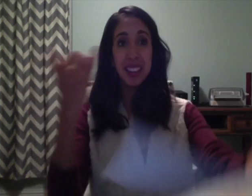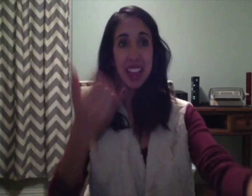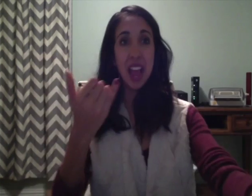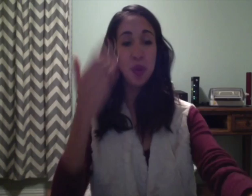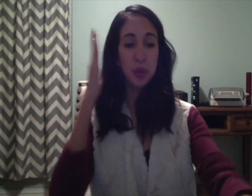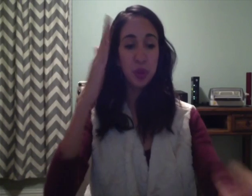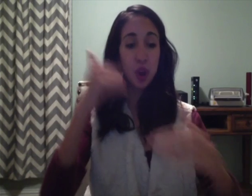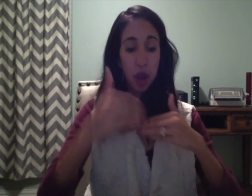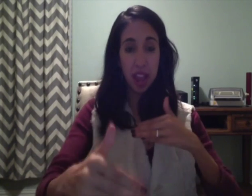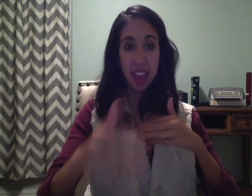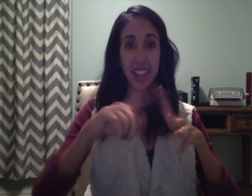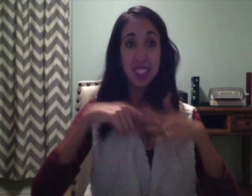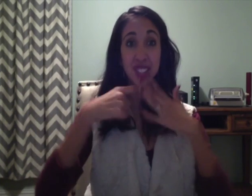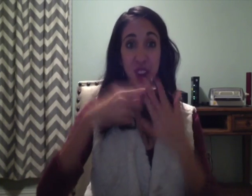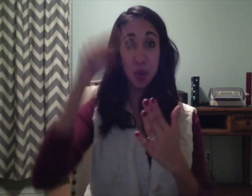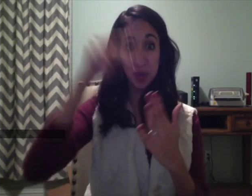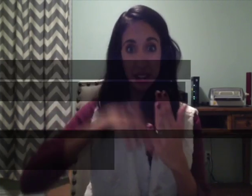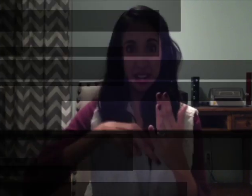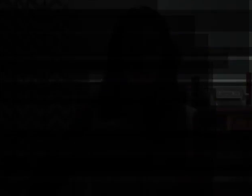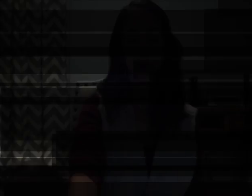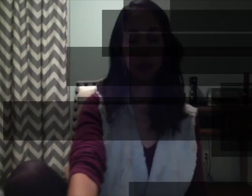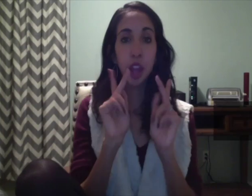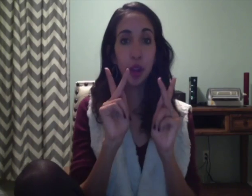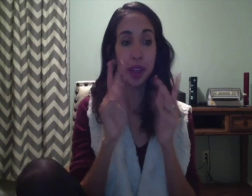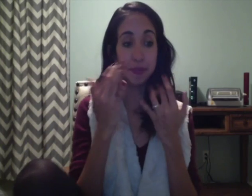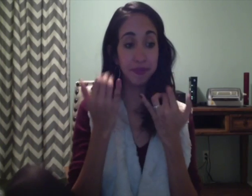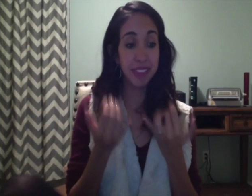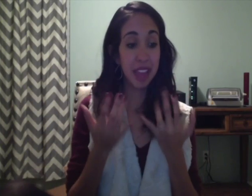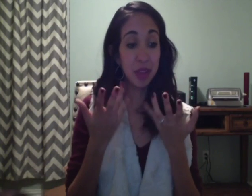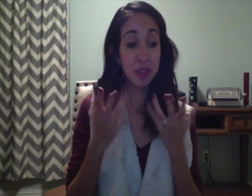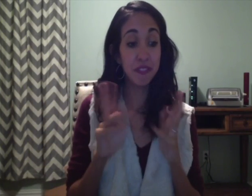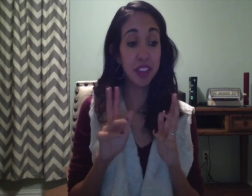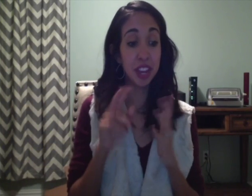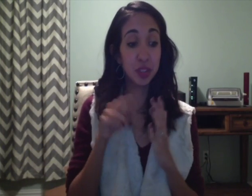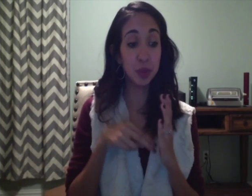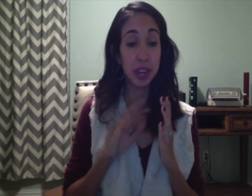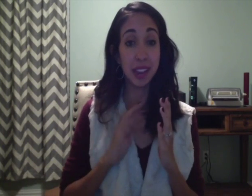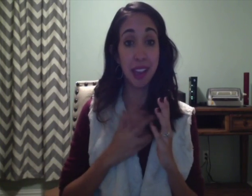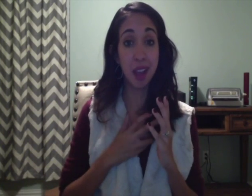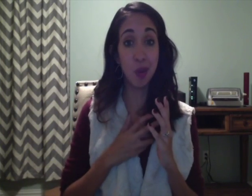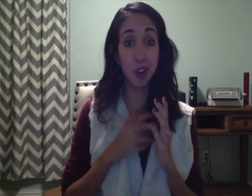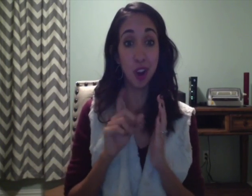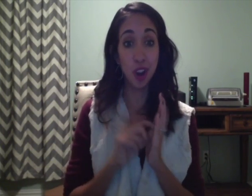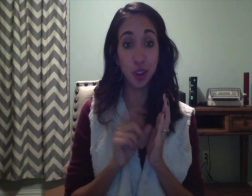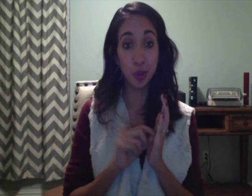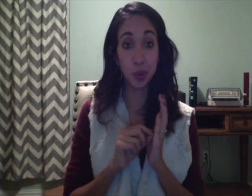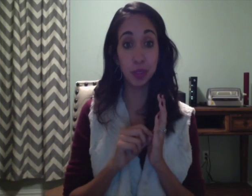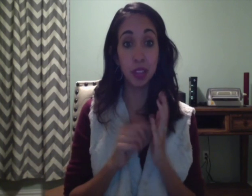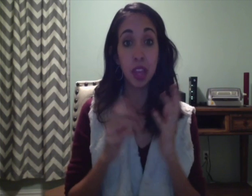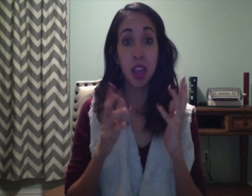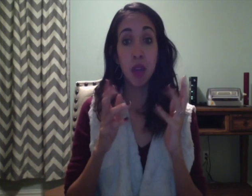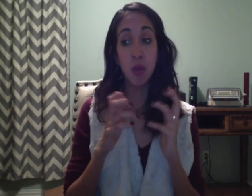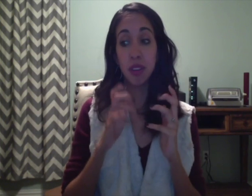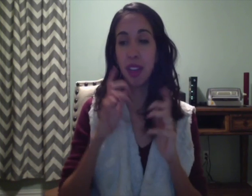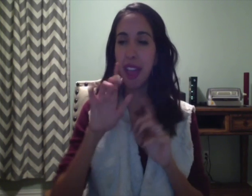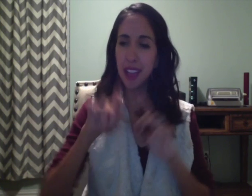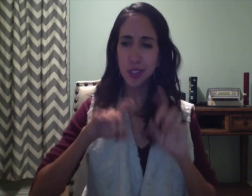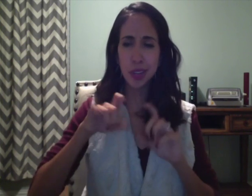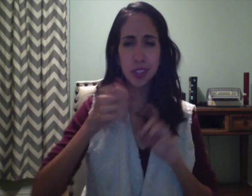Now we will go ahead and start reading. Okay, now that we've finished reading our article, I want to ask you guys a